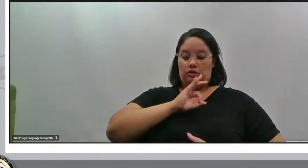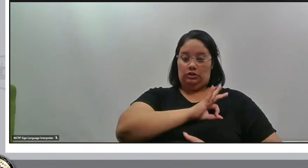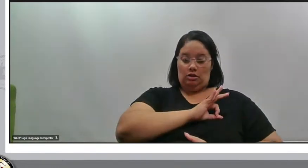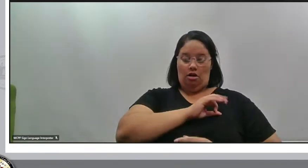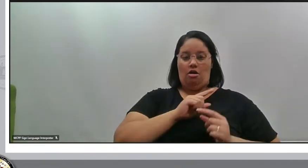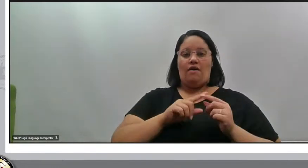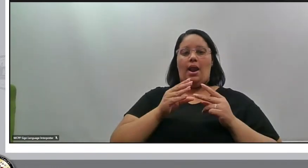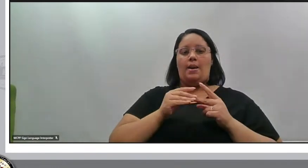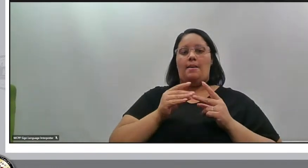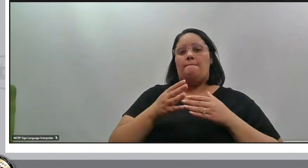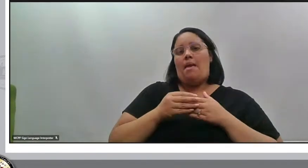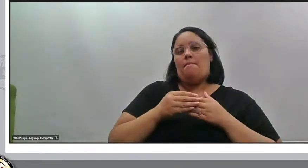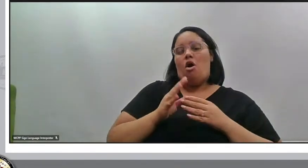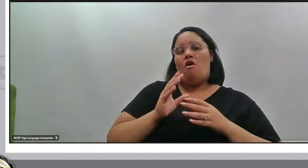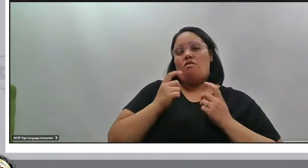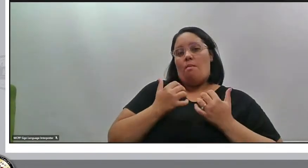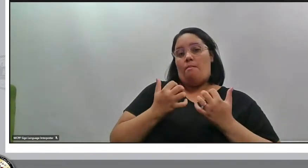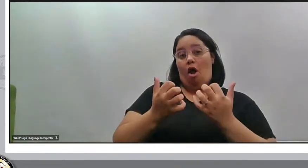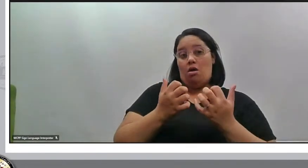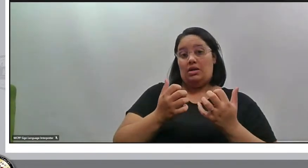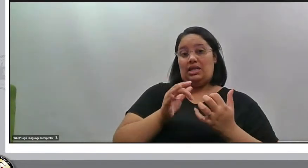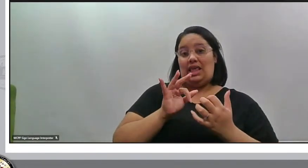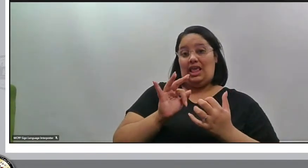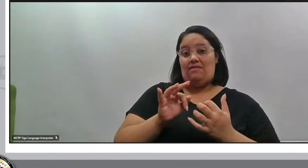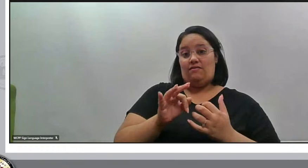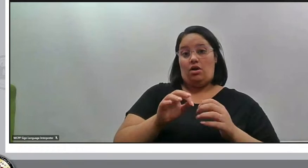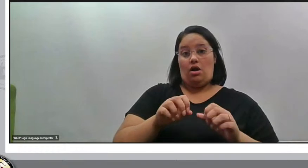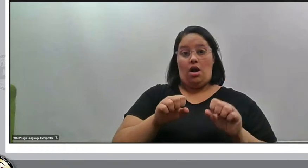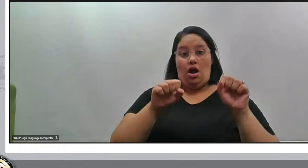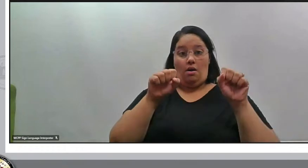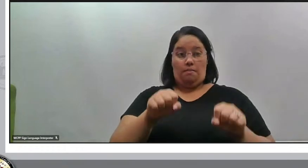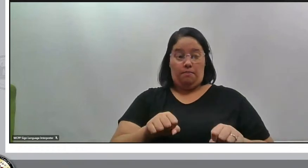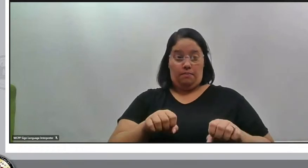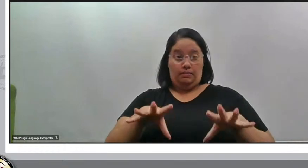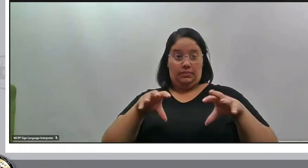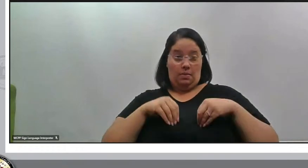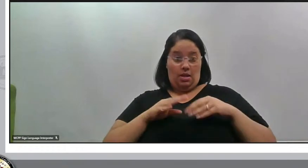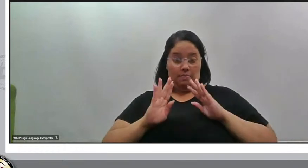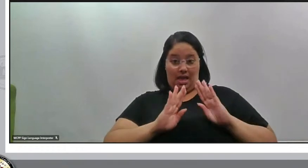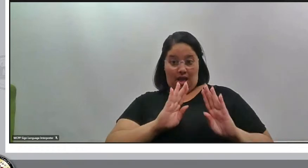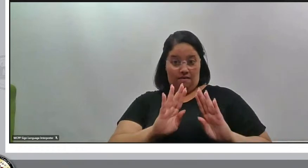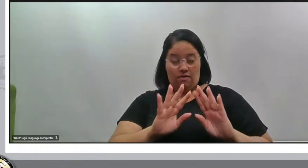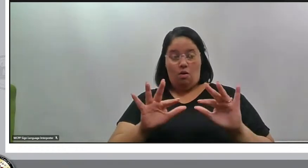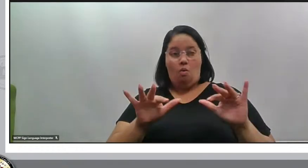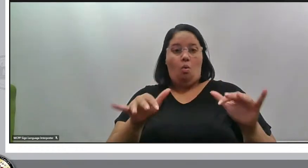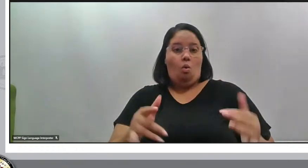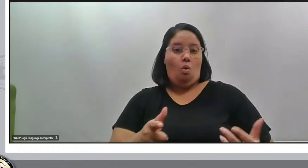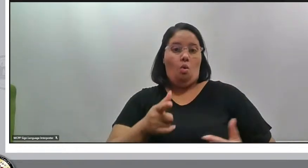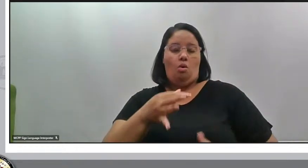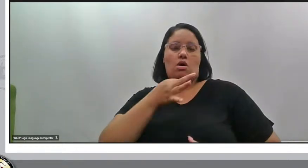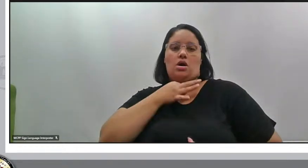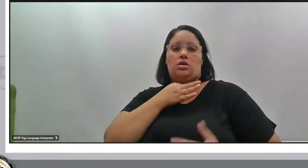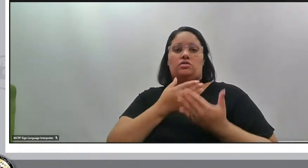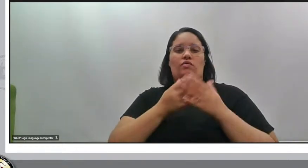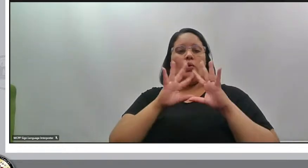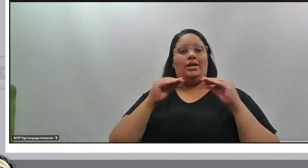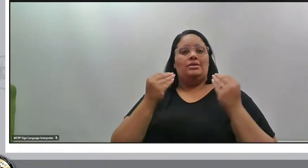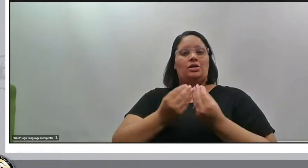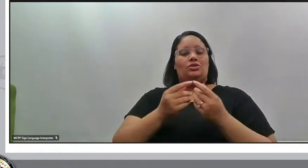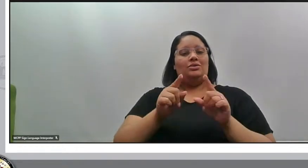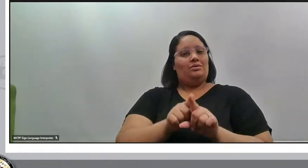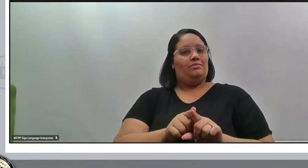members of Parliament, whether the behavior is appropriate and whether that is in essence a risk to the organization as